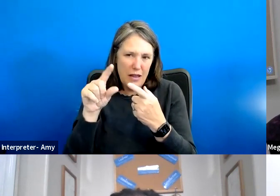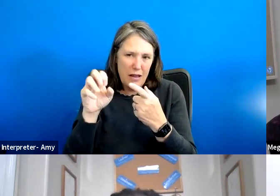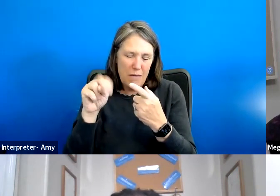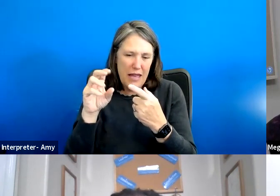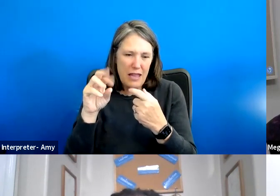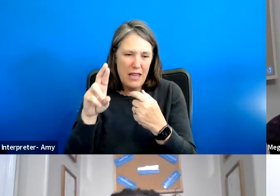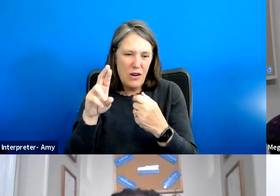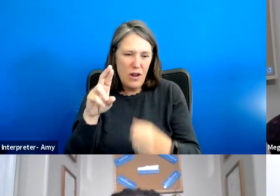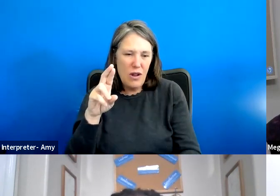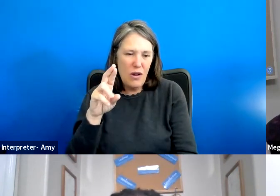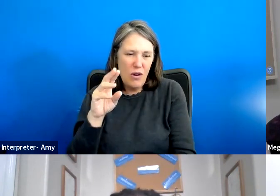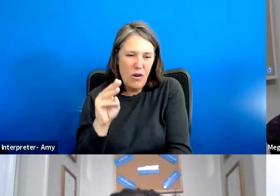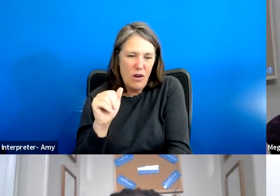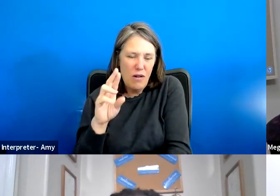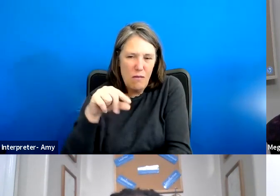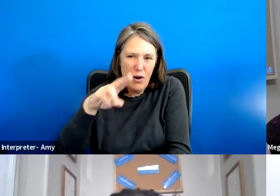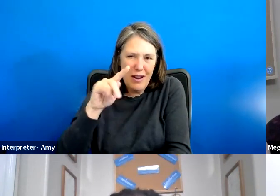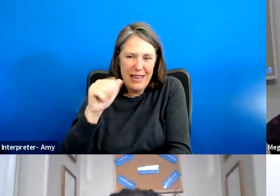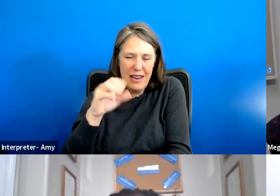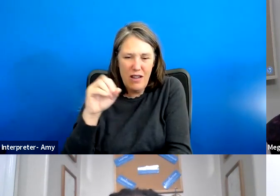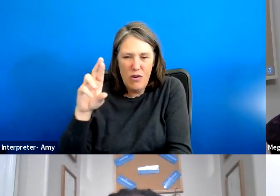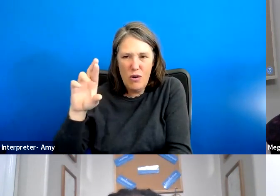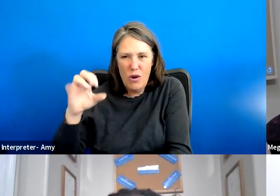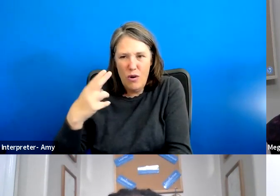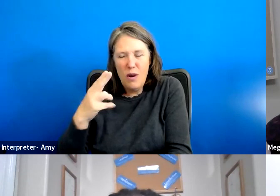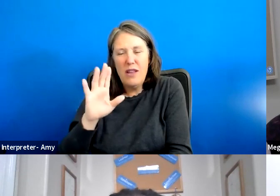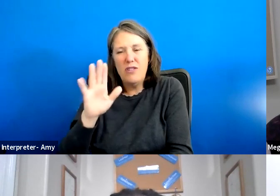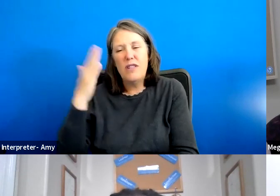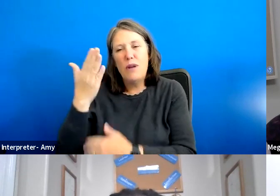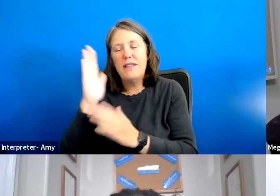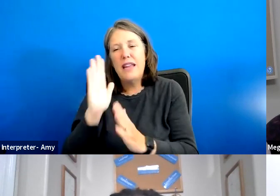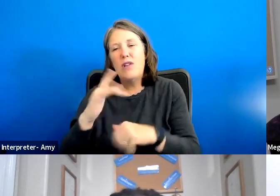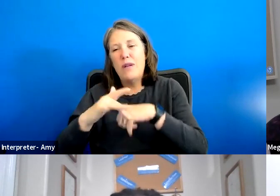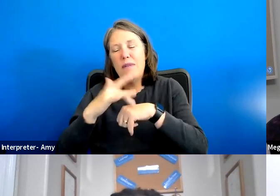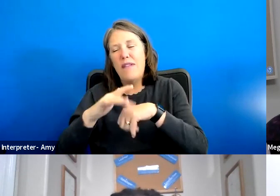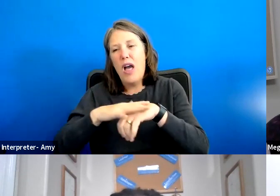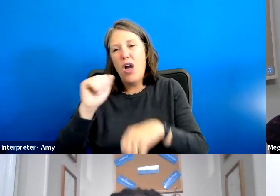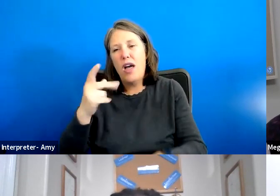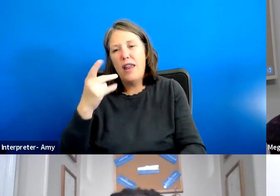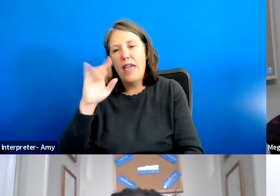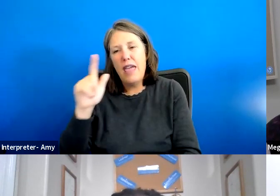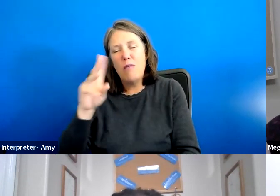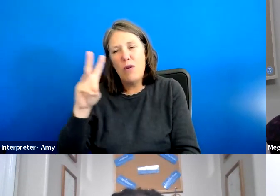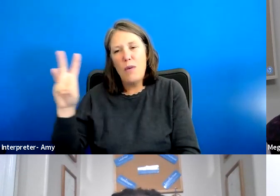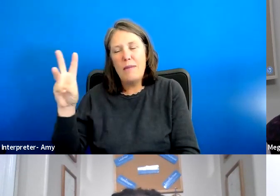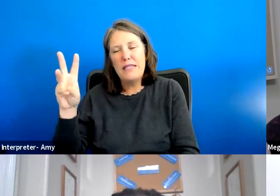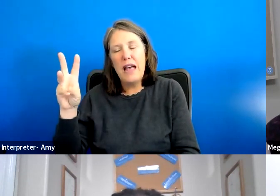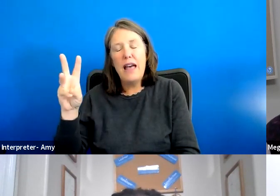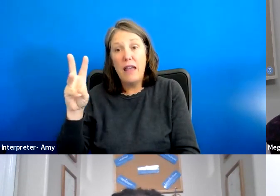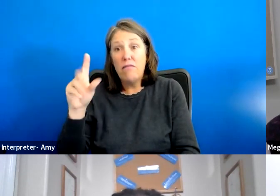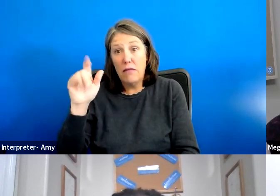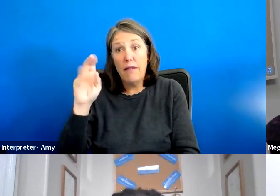or Richard. The presentation will be available on the April website underneath the